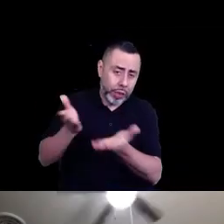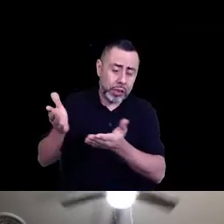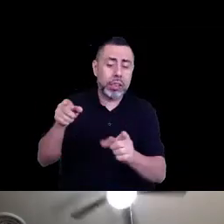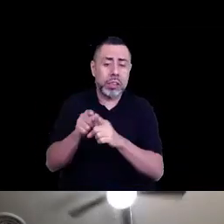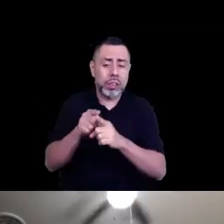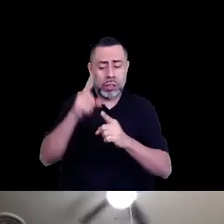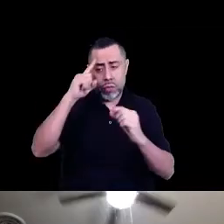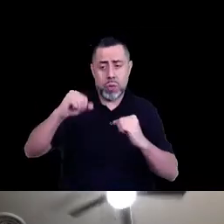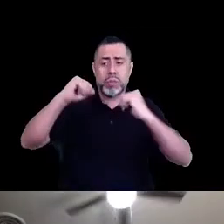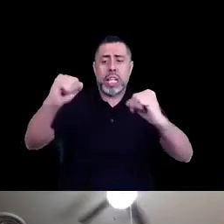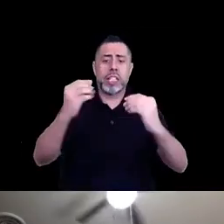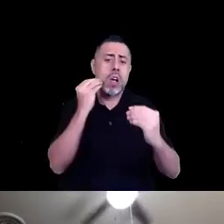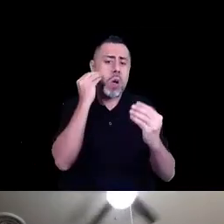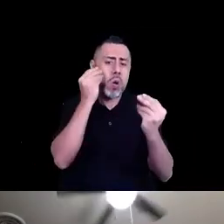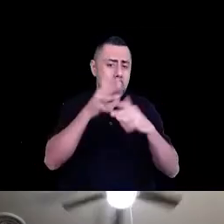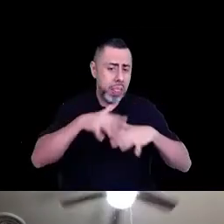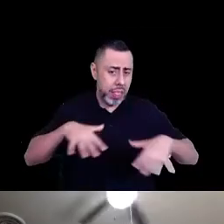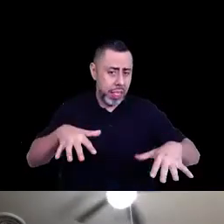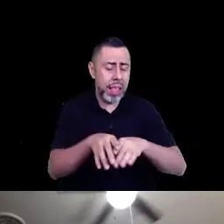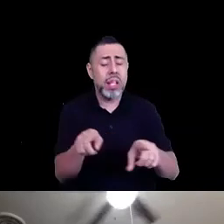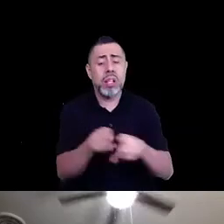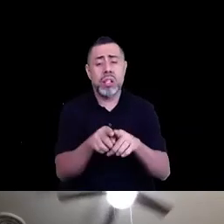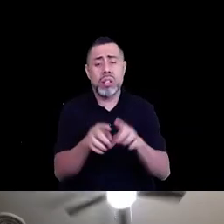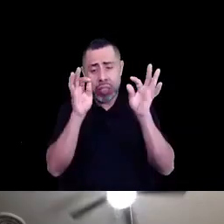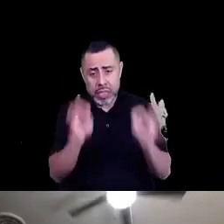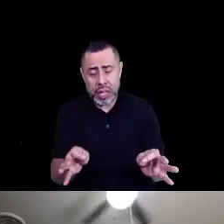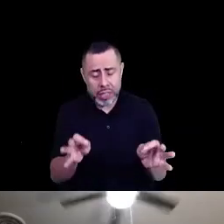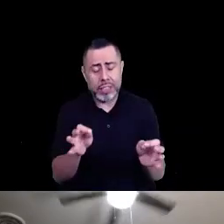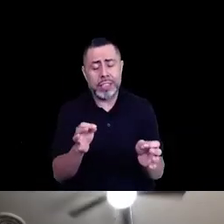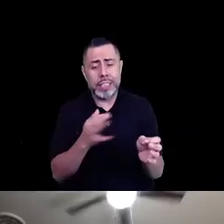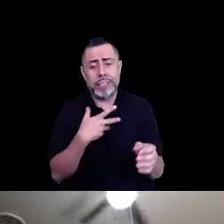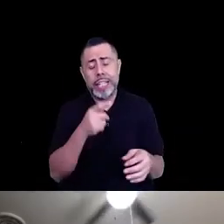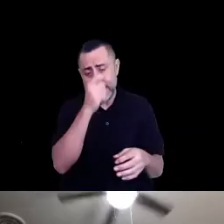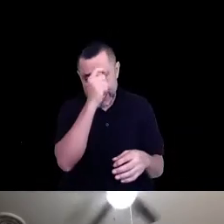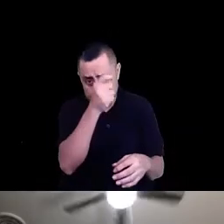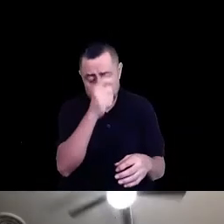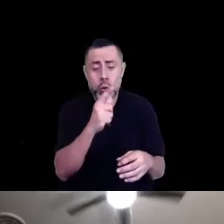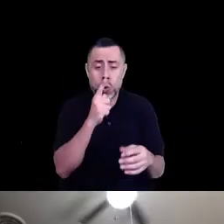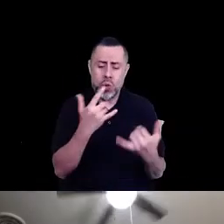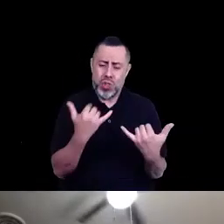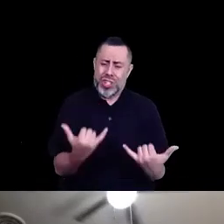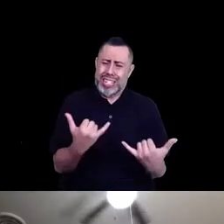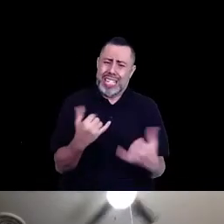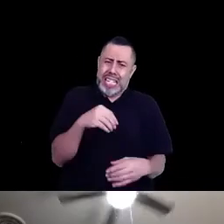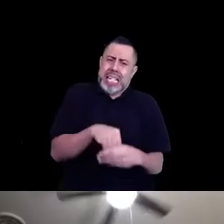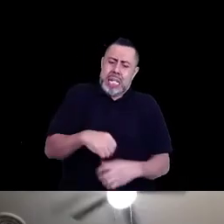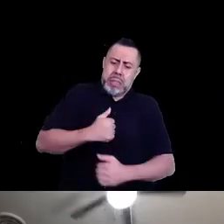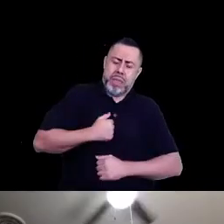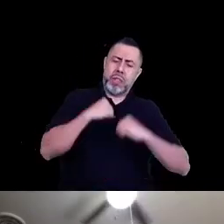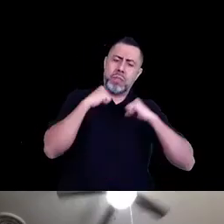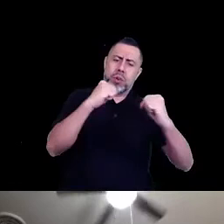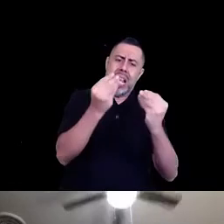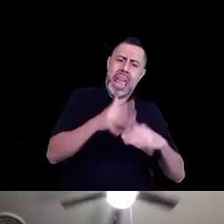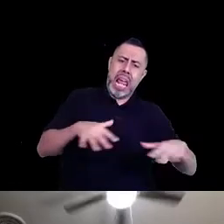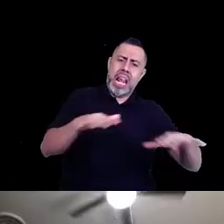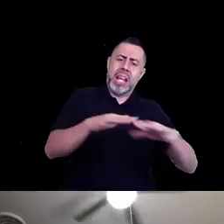homelands, and definitely to our current military members that are out there protecting our homelands. So thank you all very